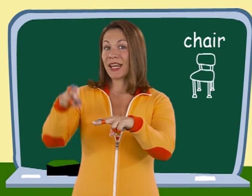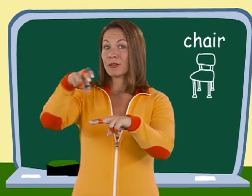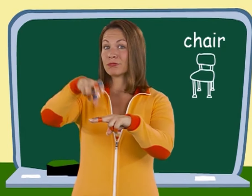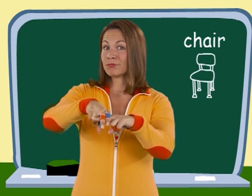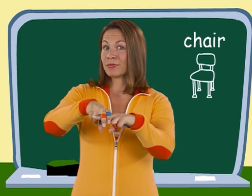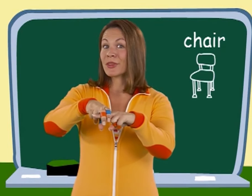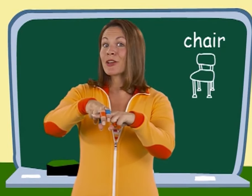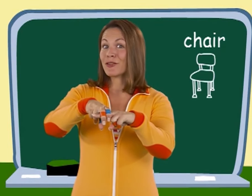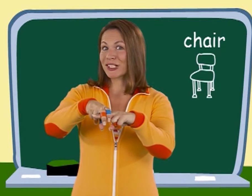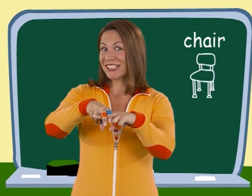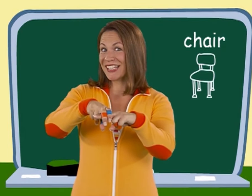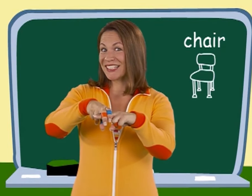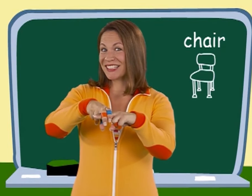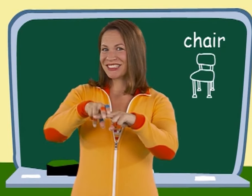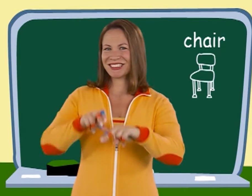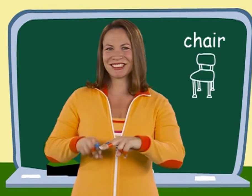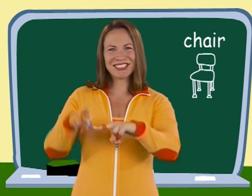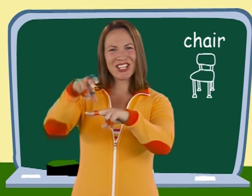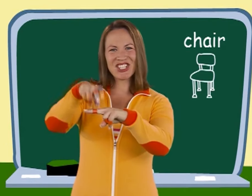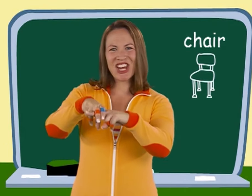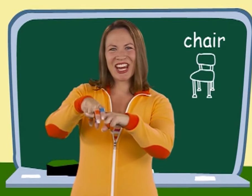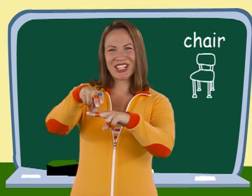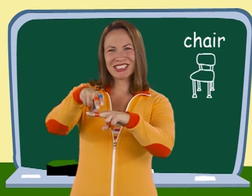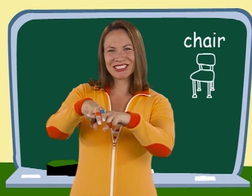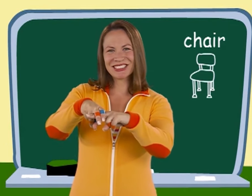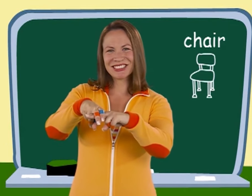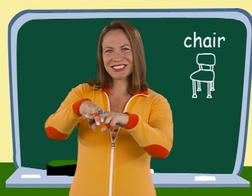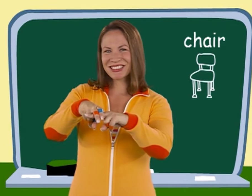sitting for sit. Chair.